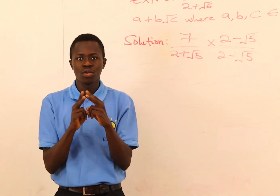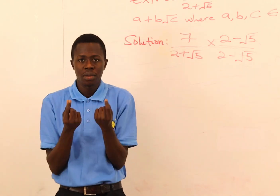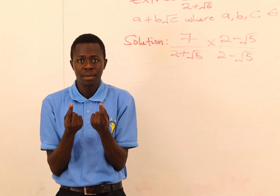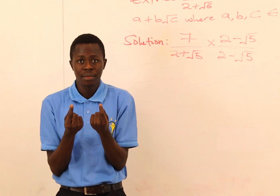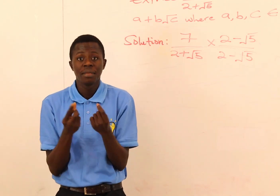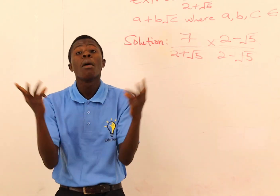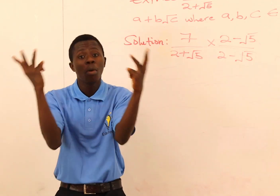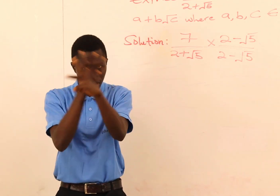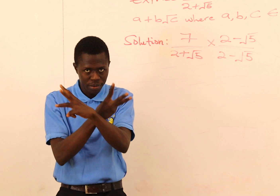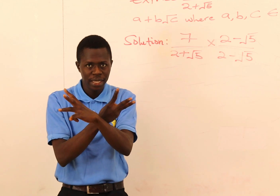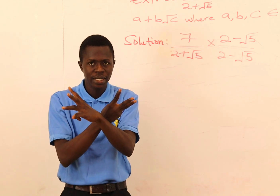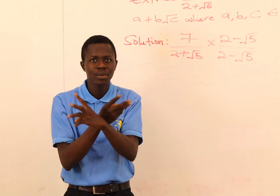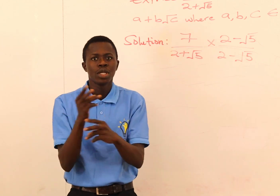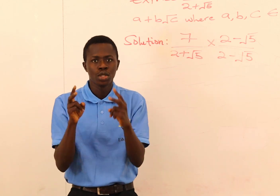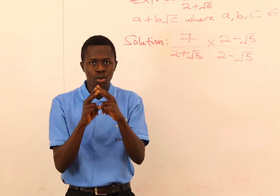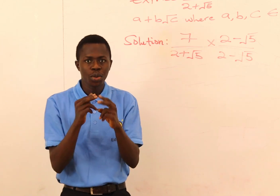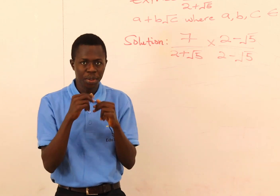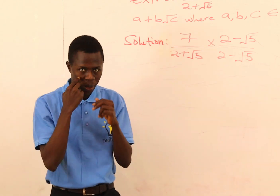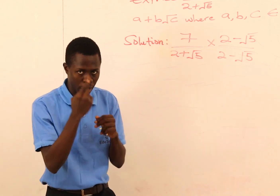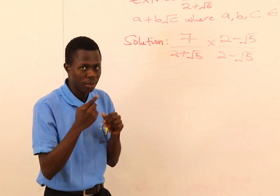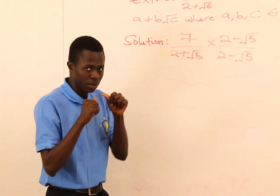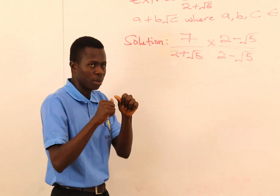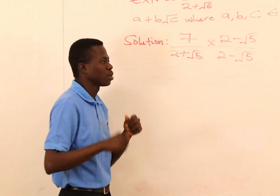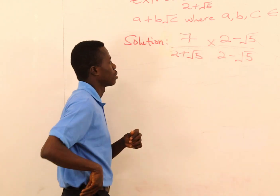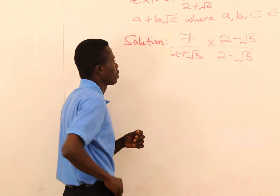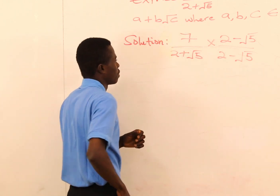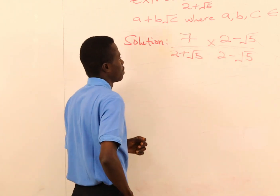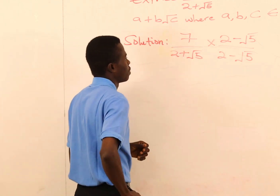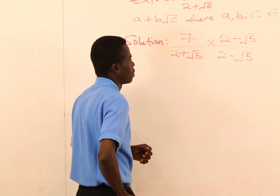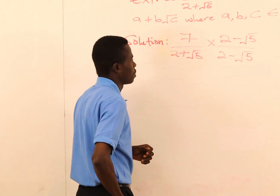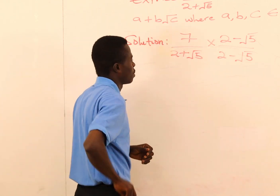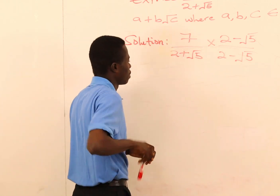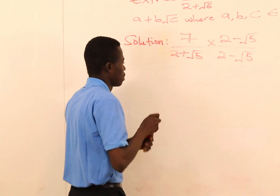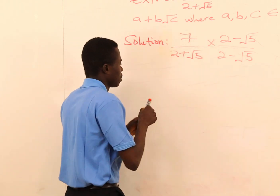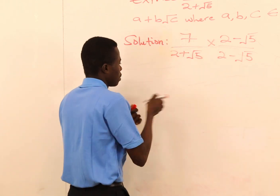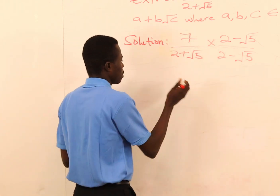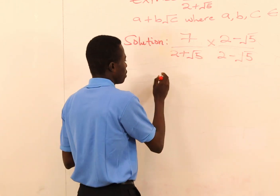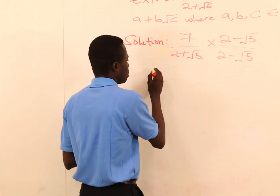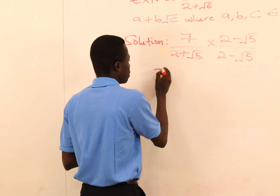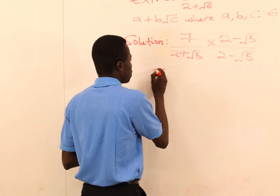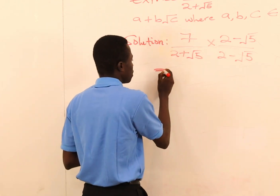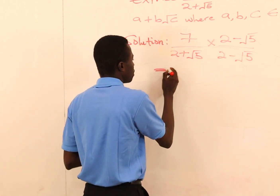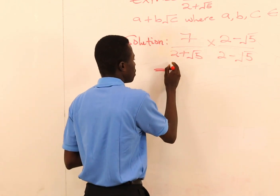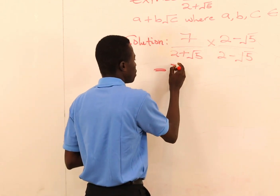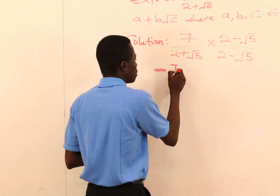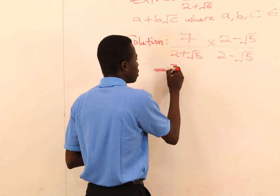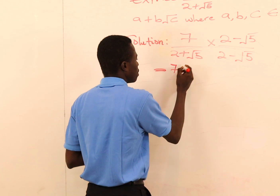2 minus square root of 5, multiplying both the numerator and the denominator. So what do we do next? So we multiply, right? So let's see